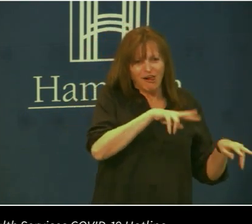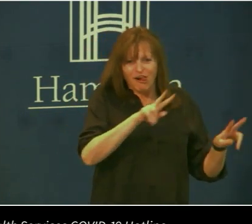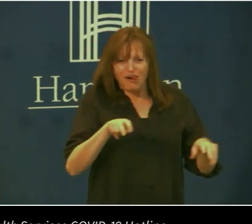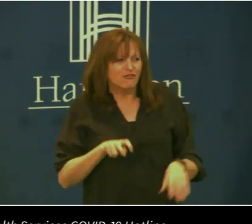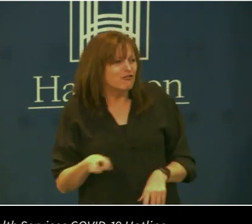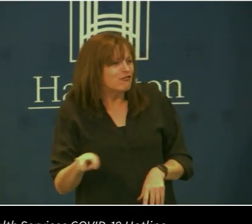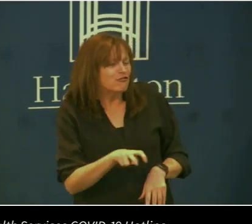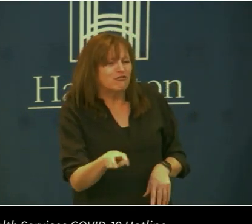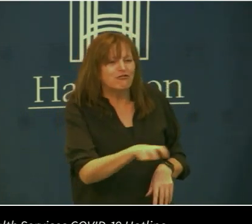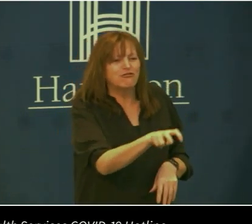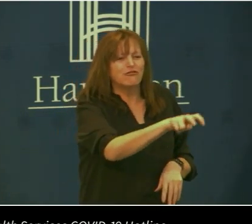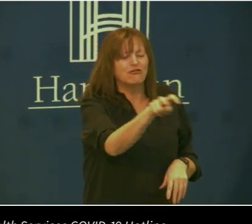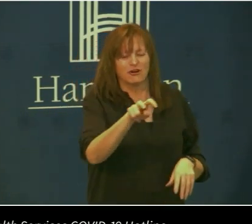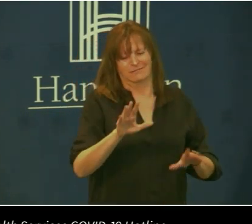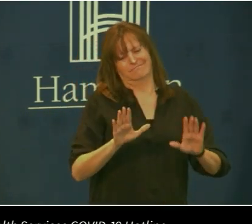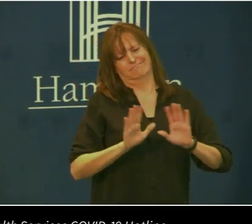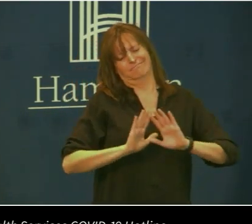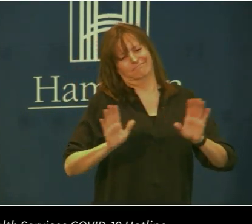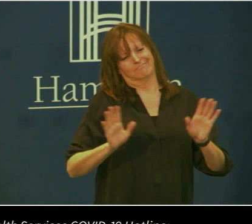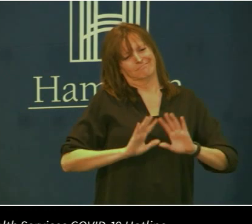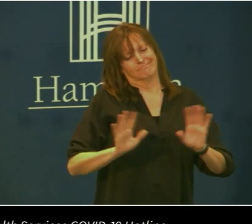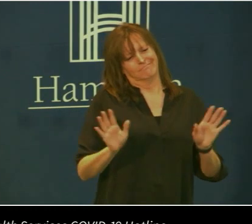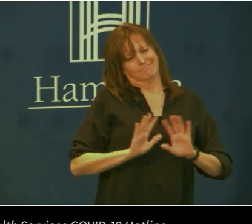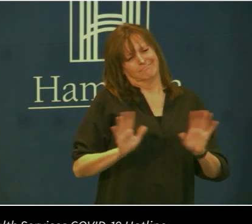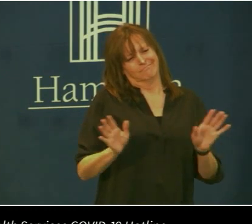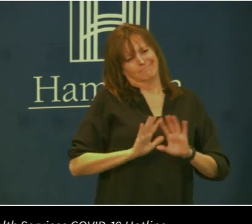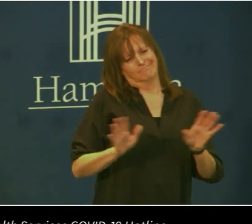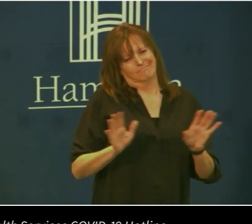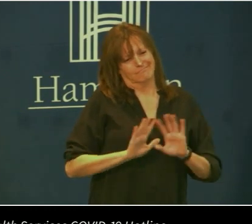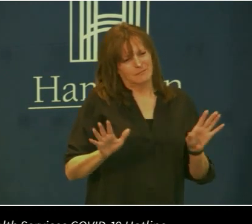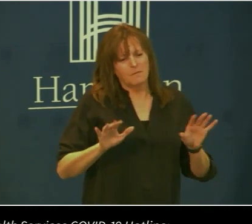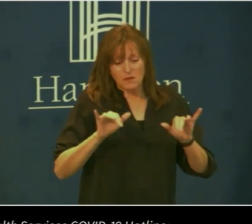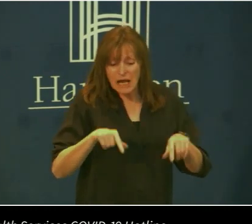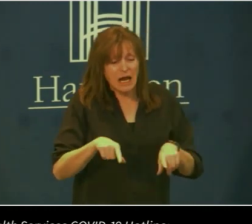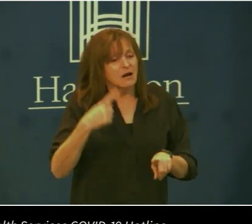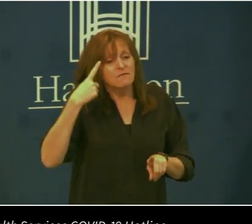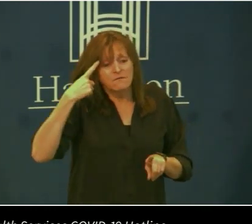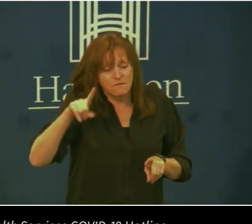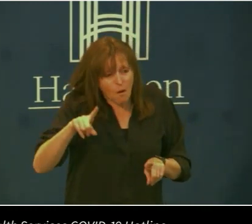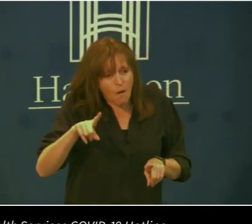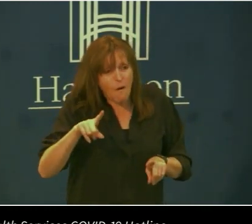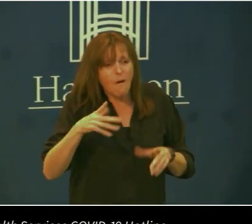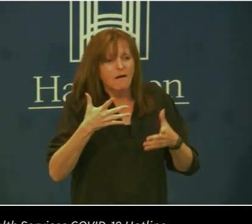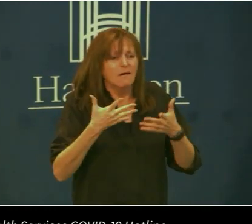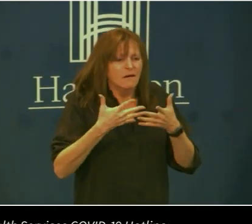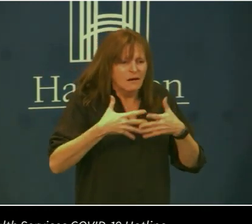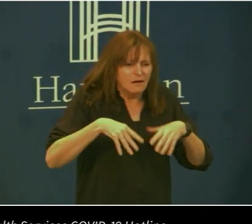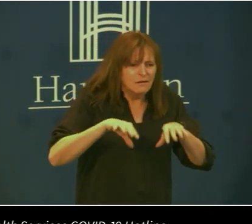help paramedics and firefighters and all those that need to go to work, frontline service people,